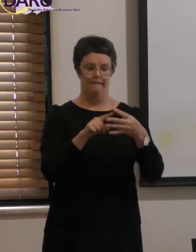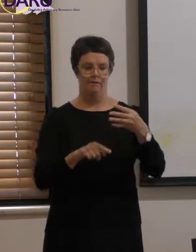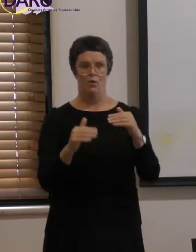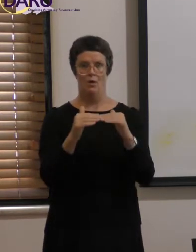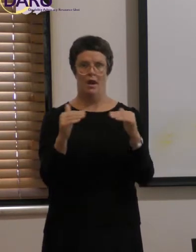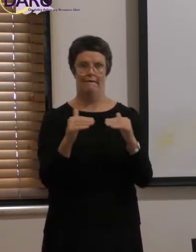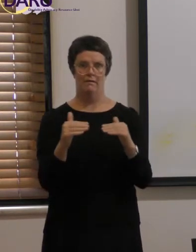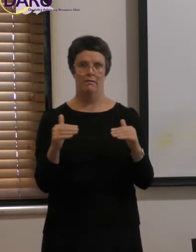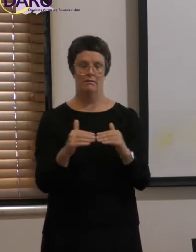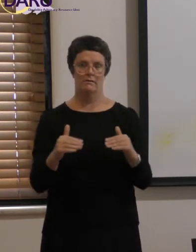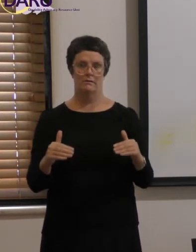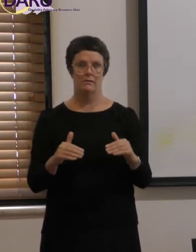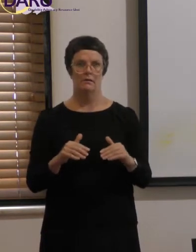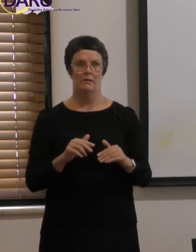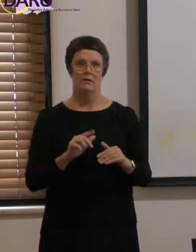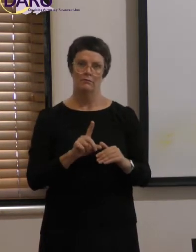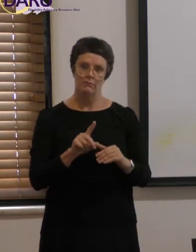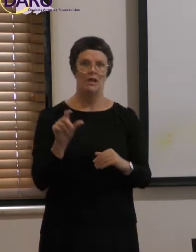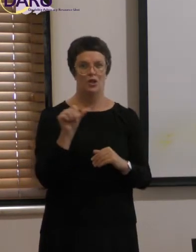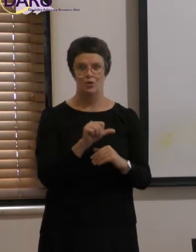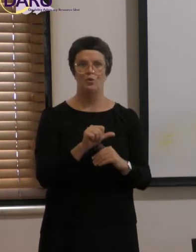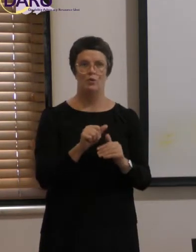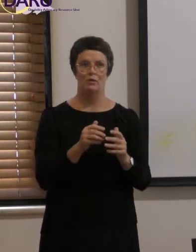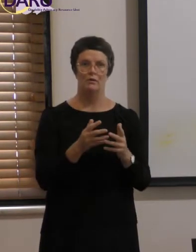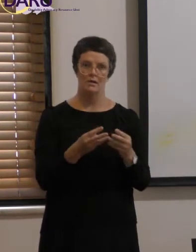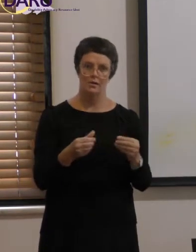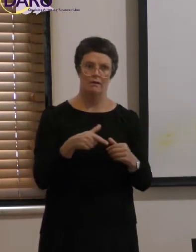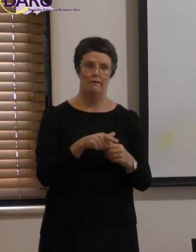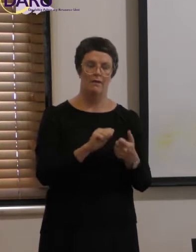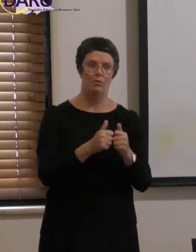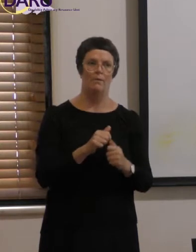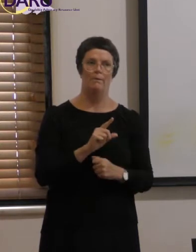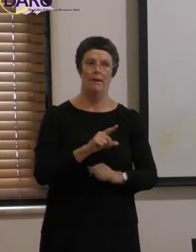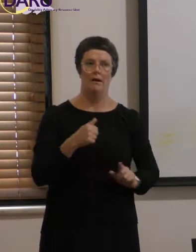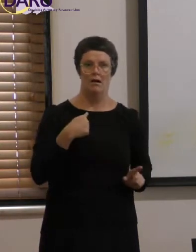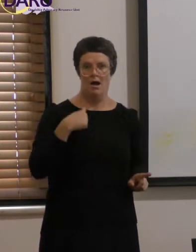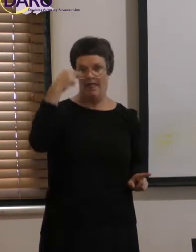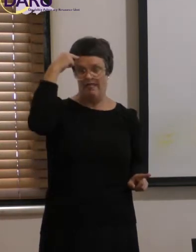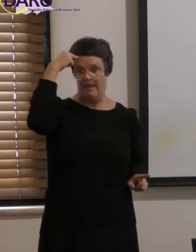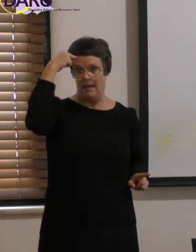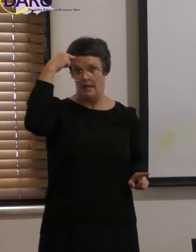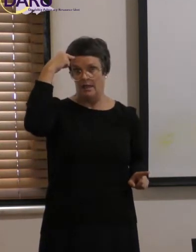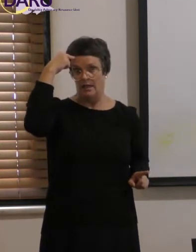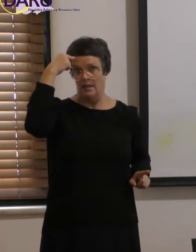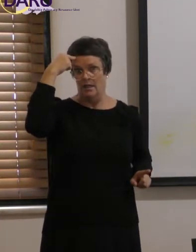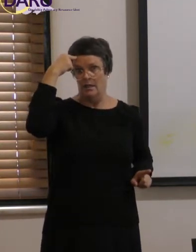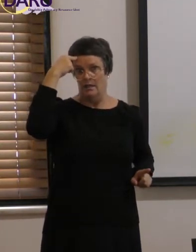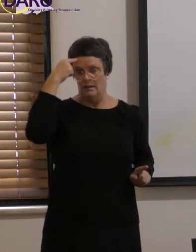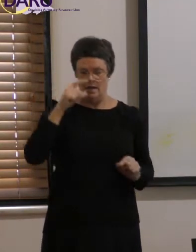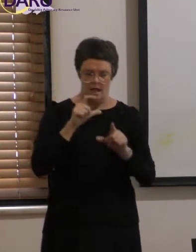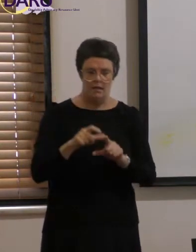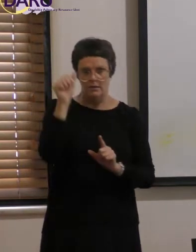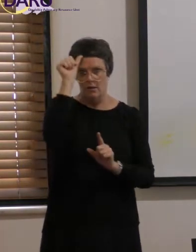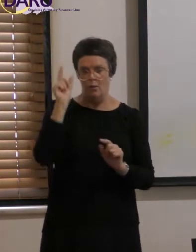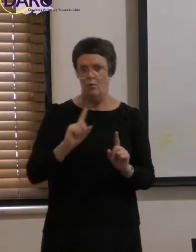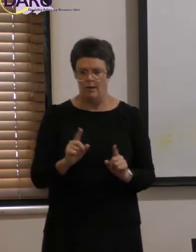that, to me, it's not really articulated well as to, well, what's that going to mean on the ground for families? What are we going to